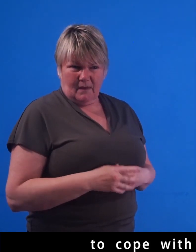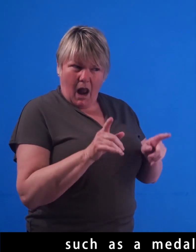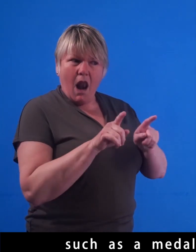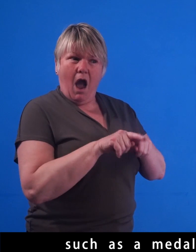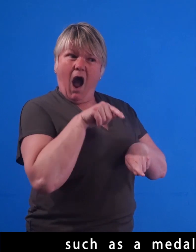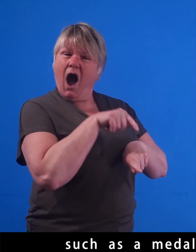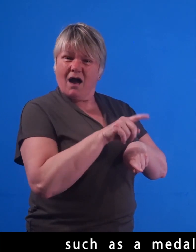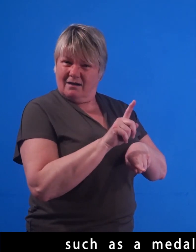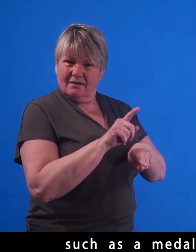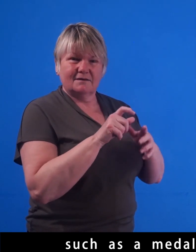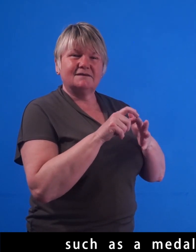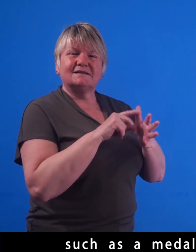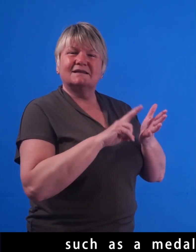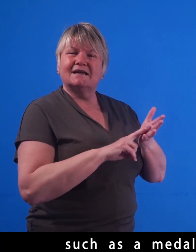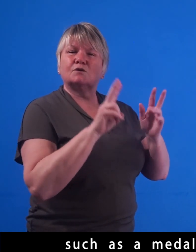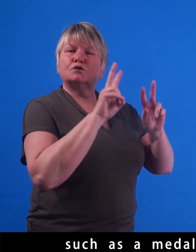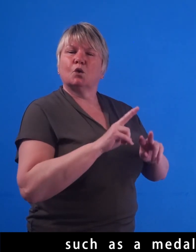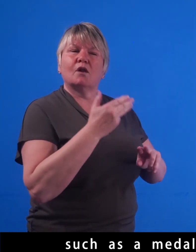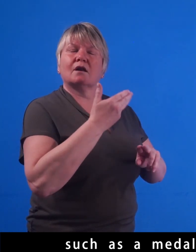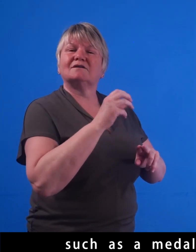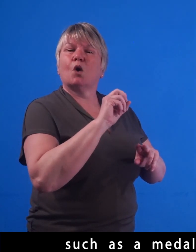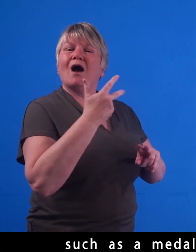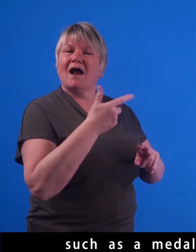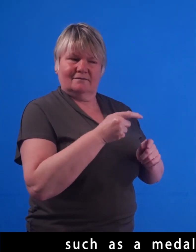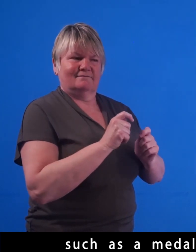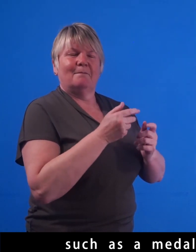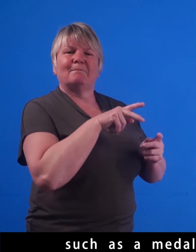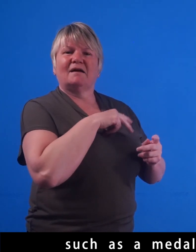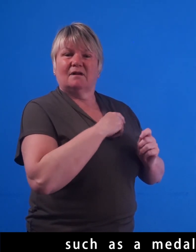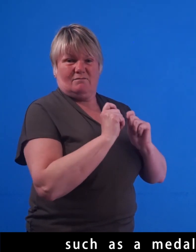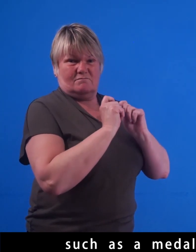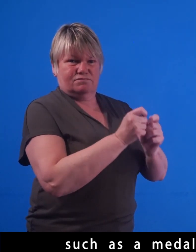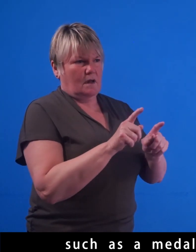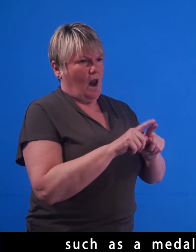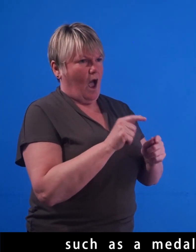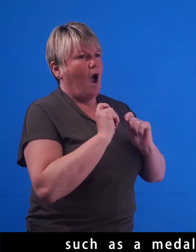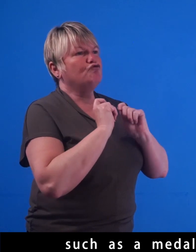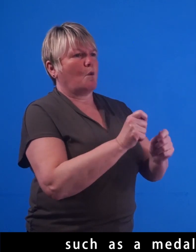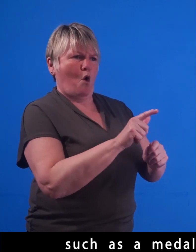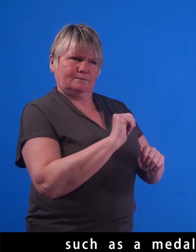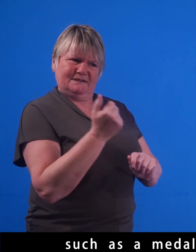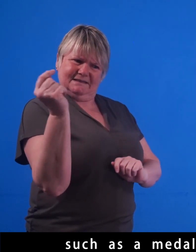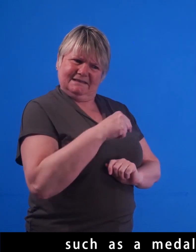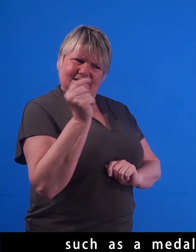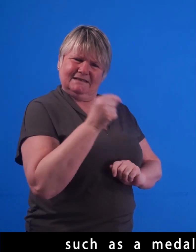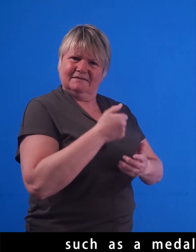such as a medal presented as a reward for perfect attendance at the Dean's School